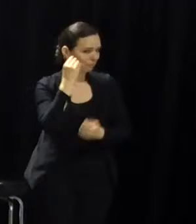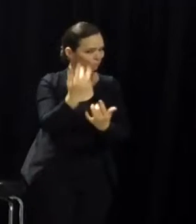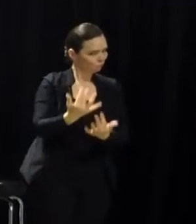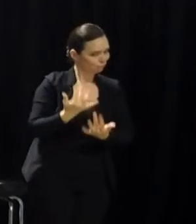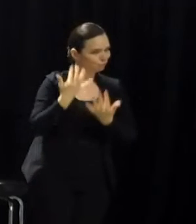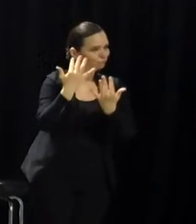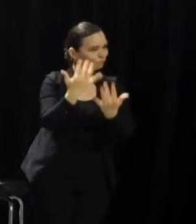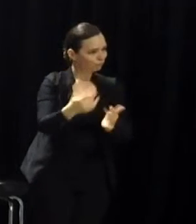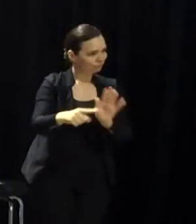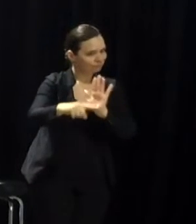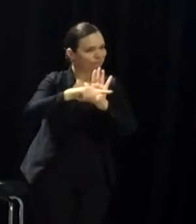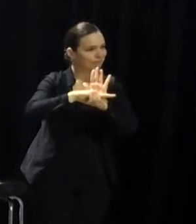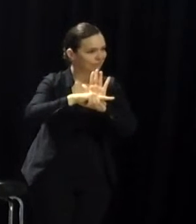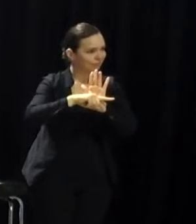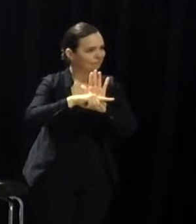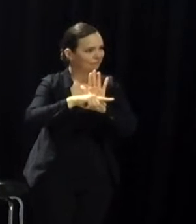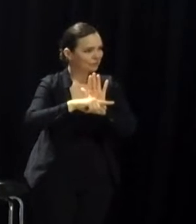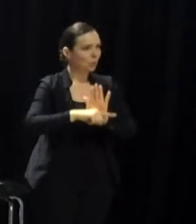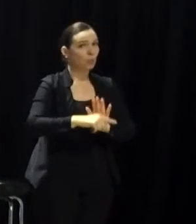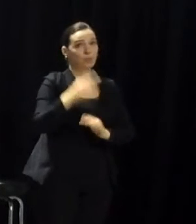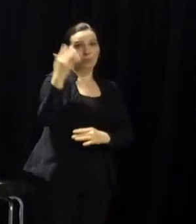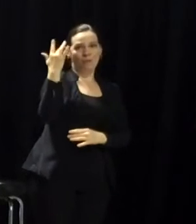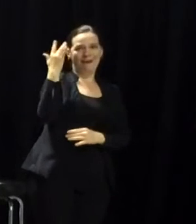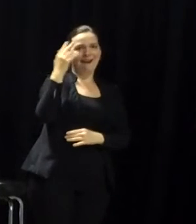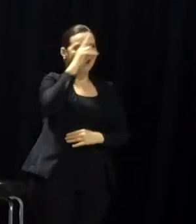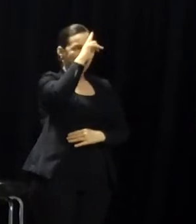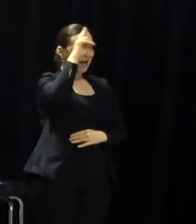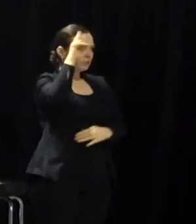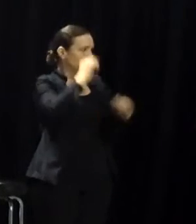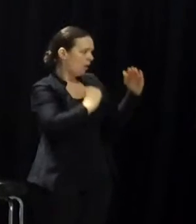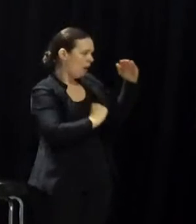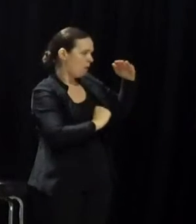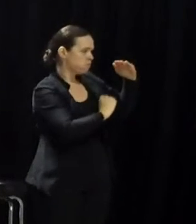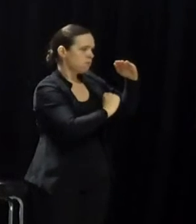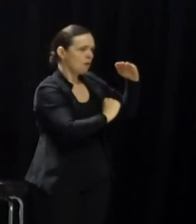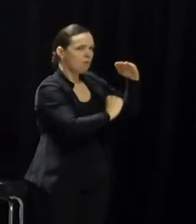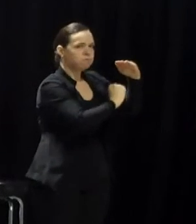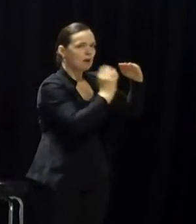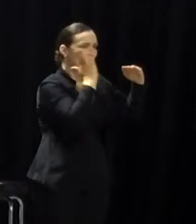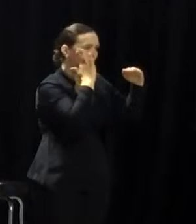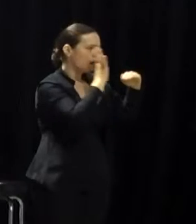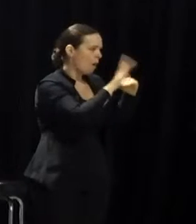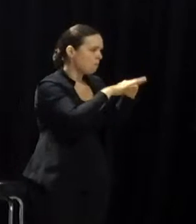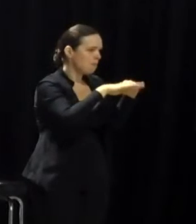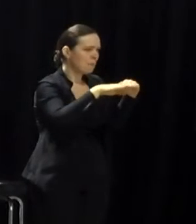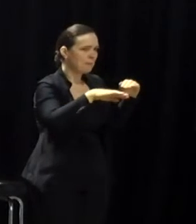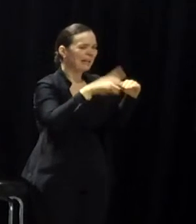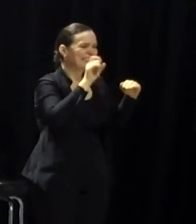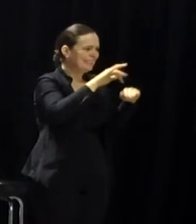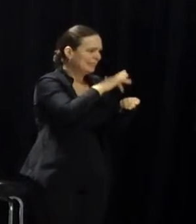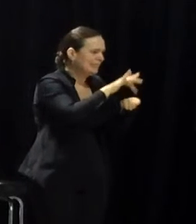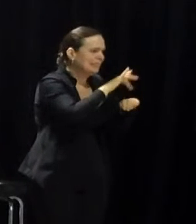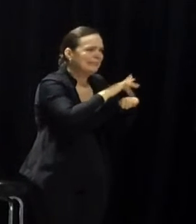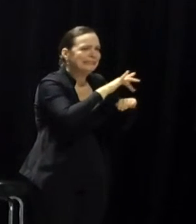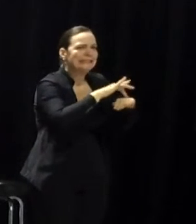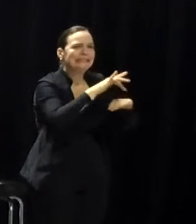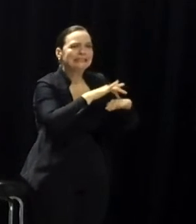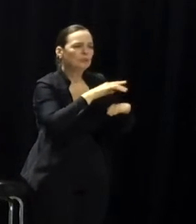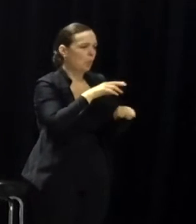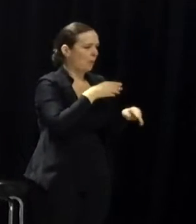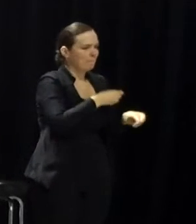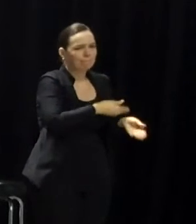So even that's an important part of maintaining hospital capacity. The